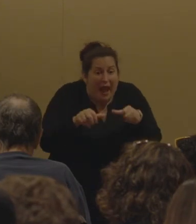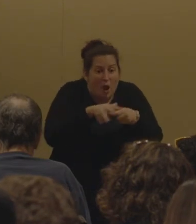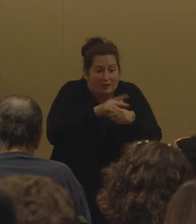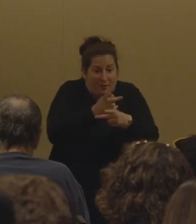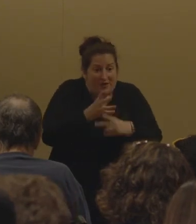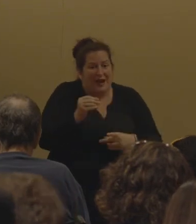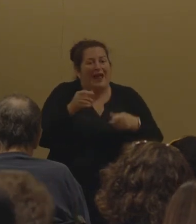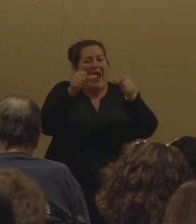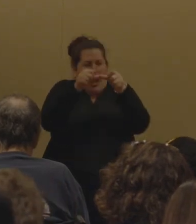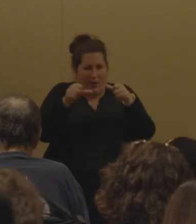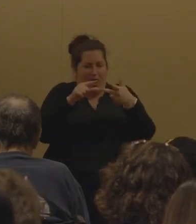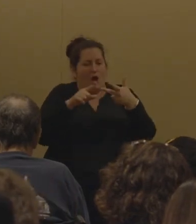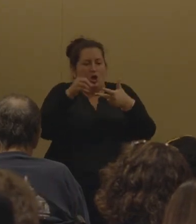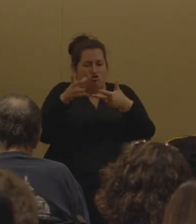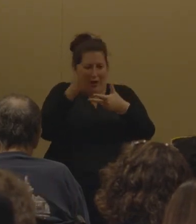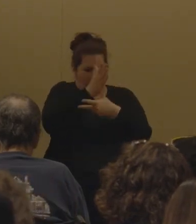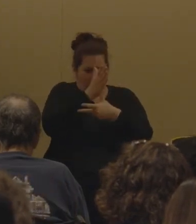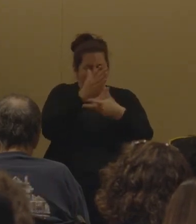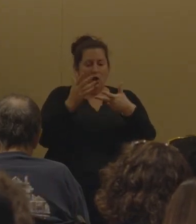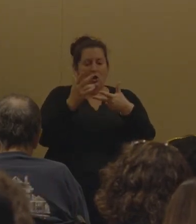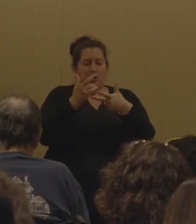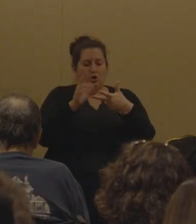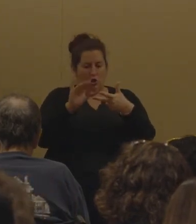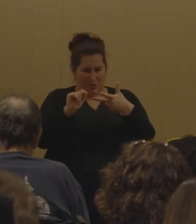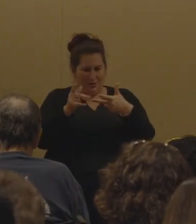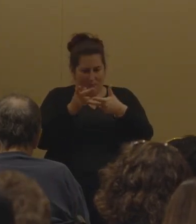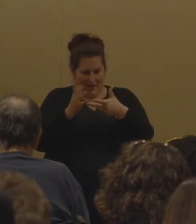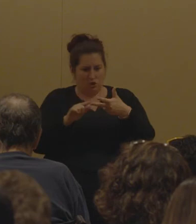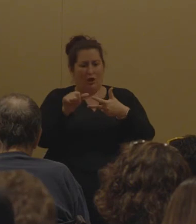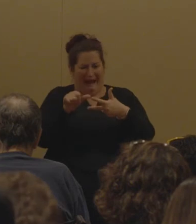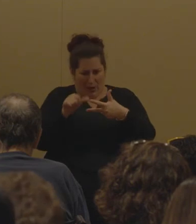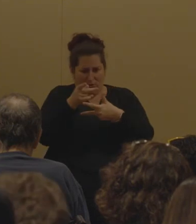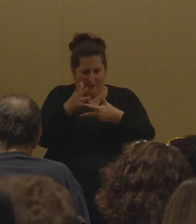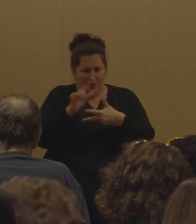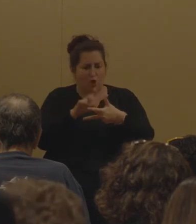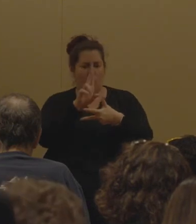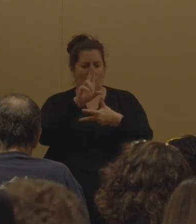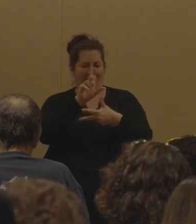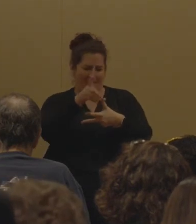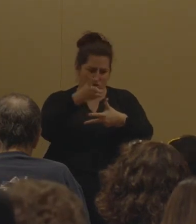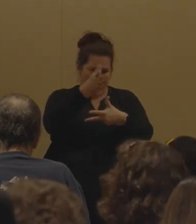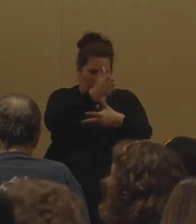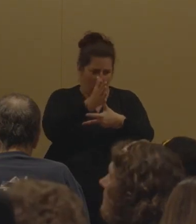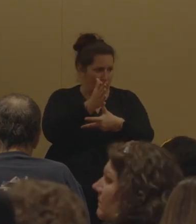have an area director. So there are levels there that you can go to if you want to talk, sit down and talk with those individuals.